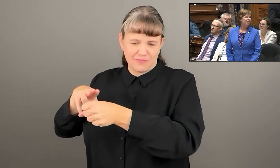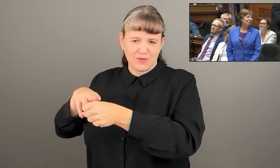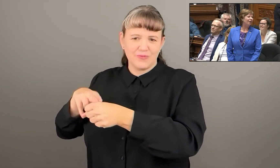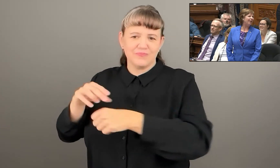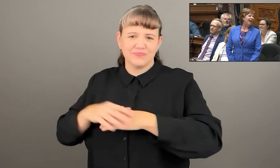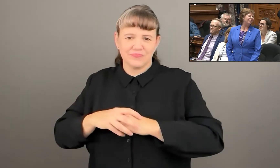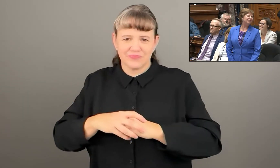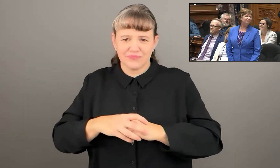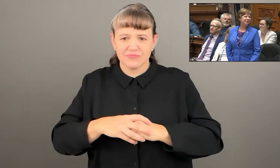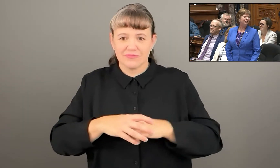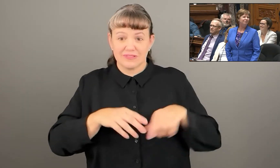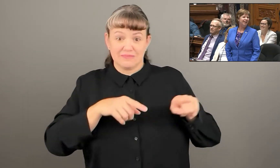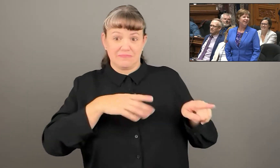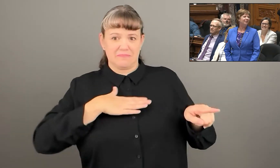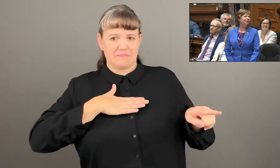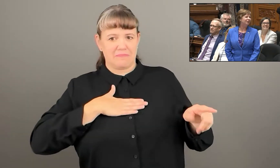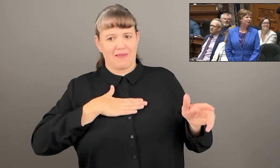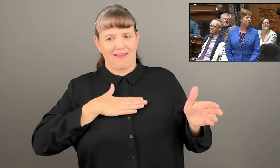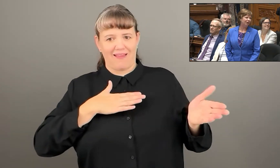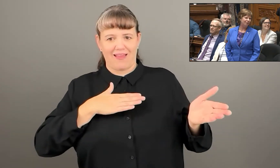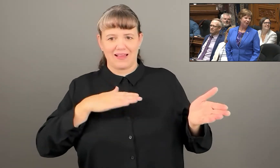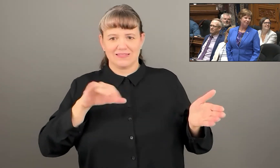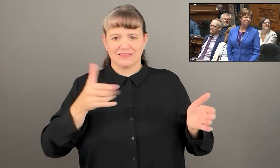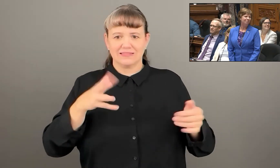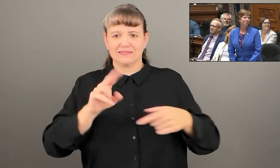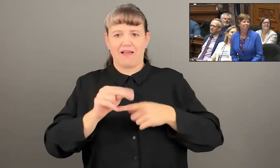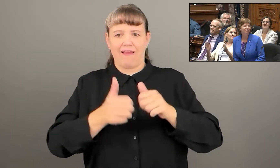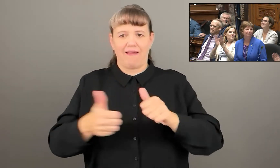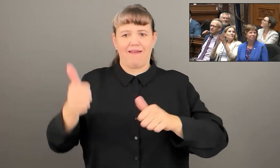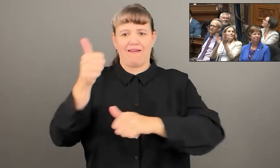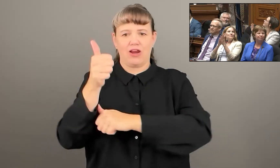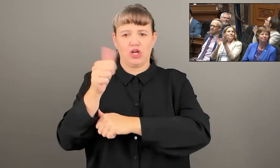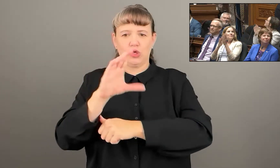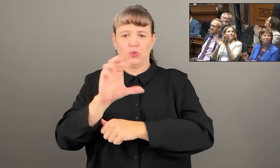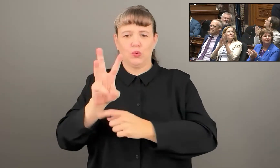crew. Will the House please make the Littles very welcome?